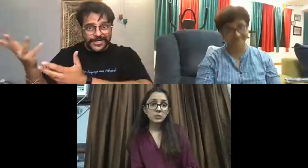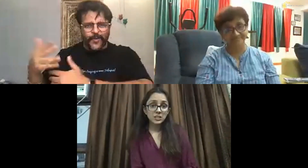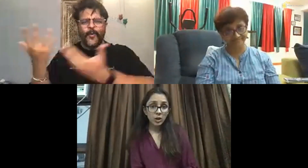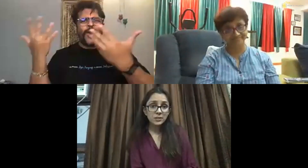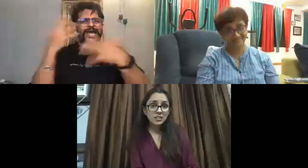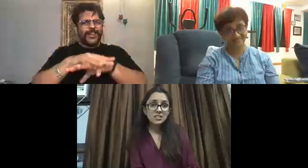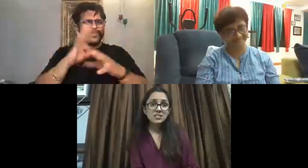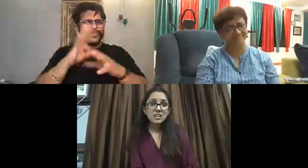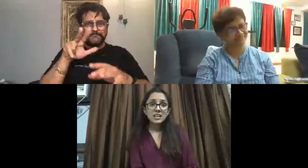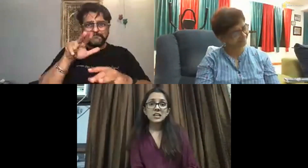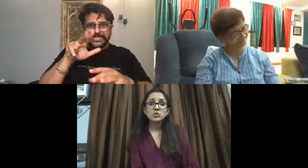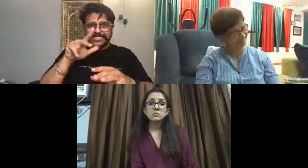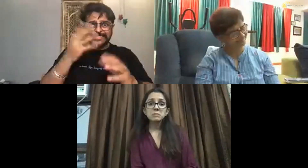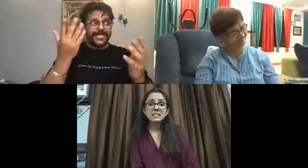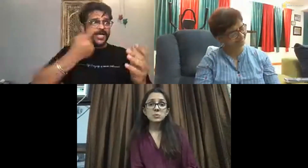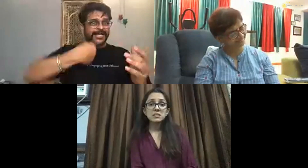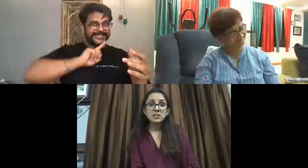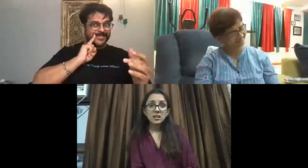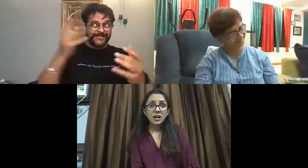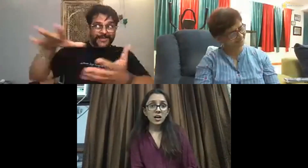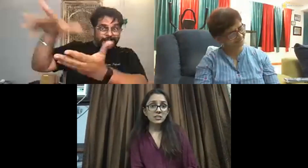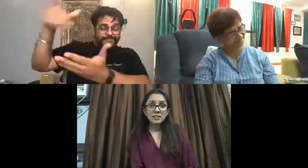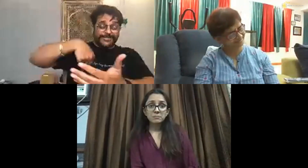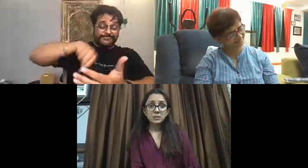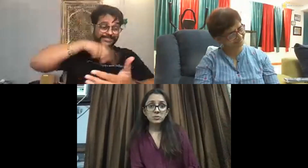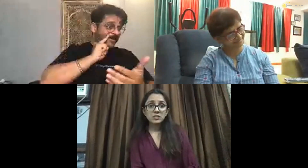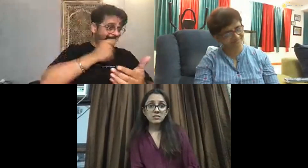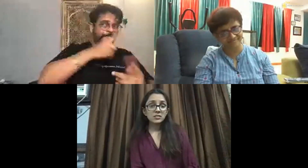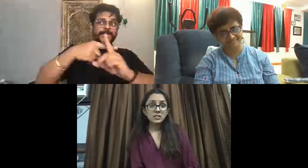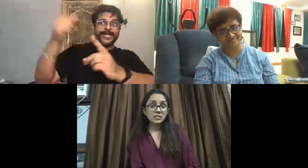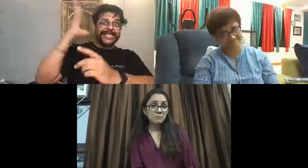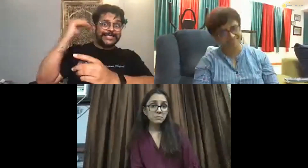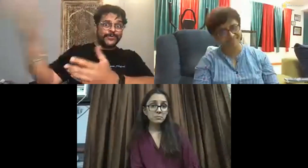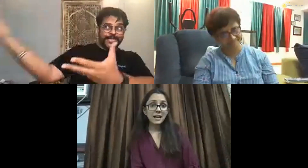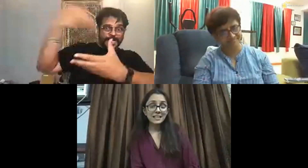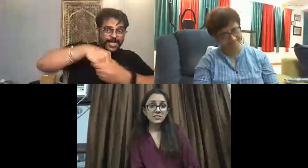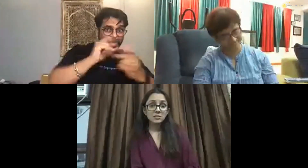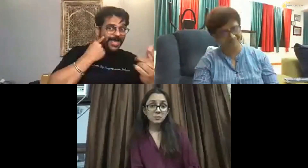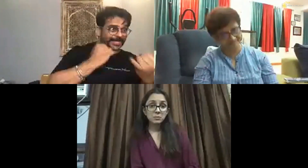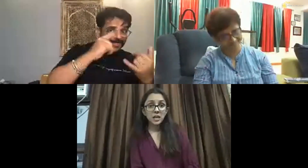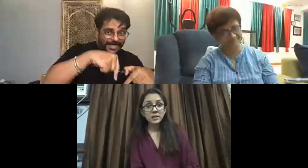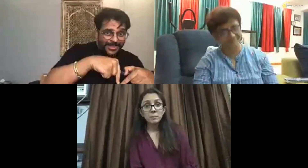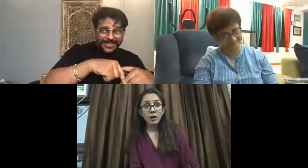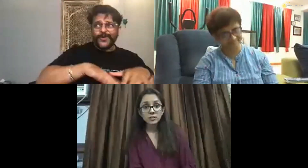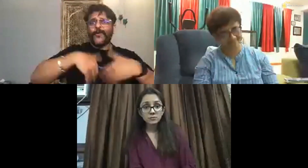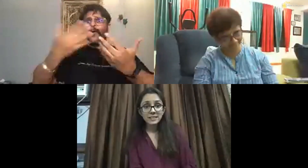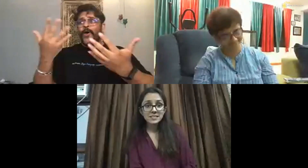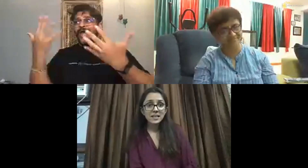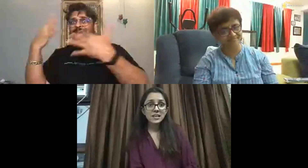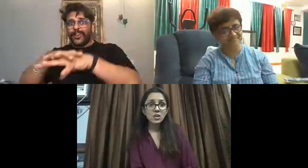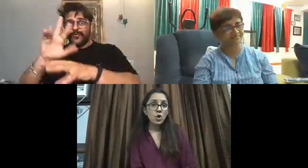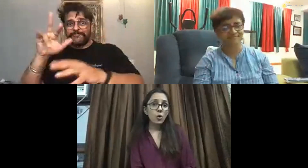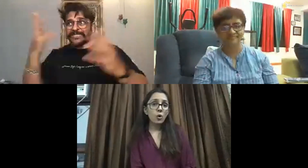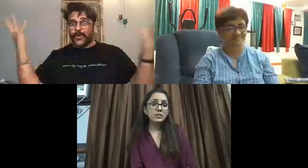with interpreters. Inclusion means with deaf people. It's deaf people and hearing people becoming a part of